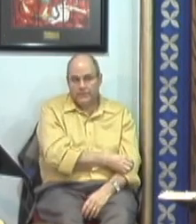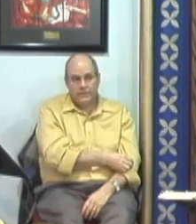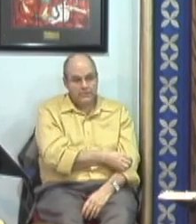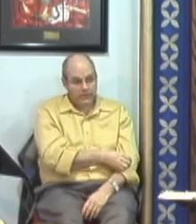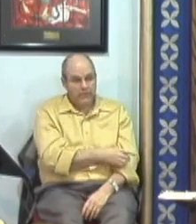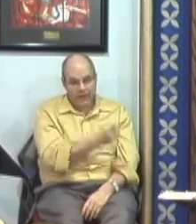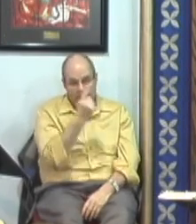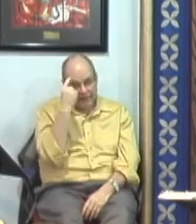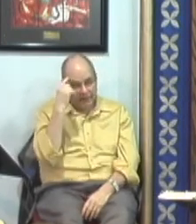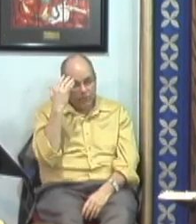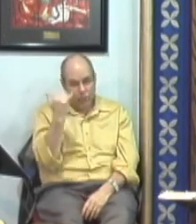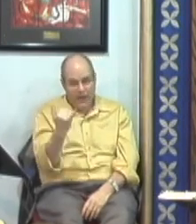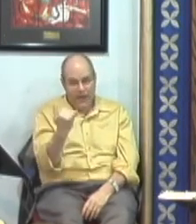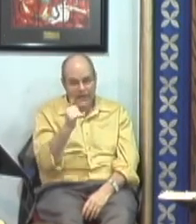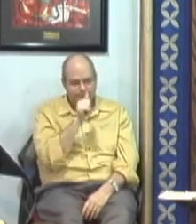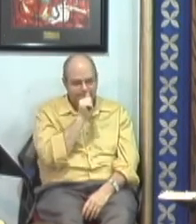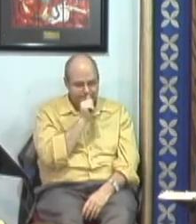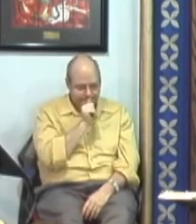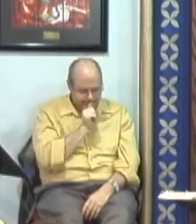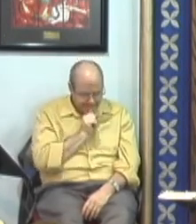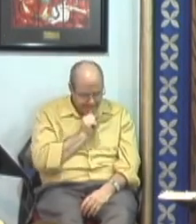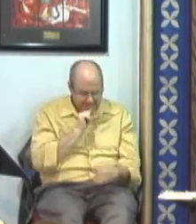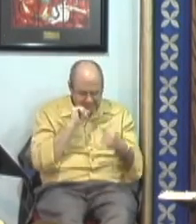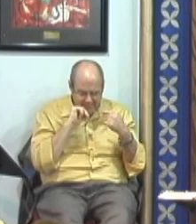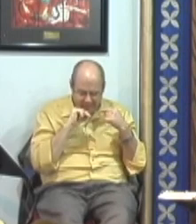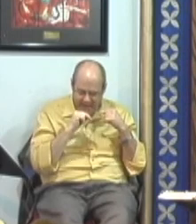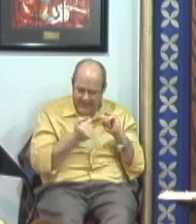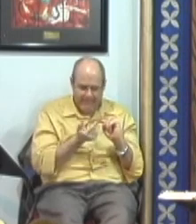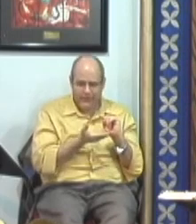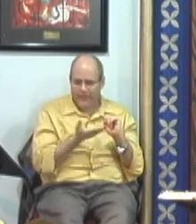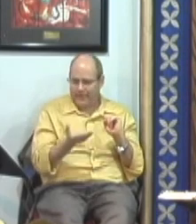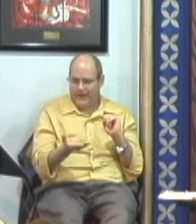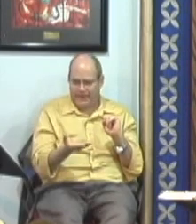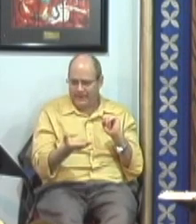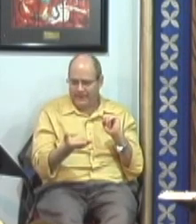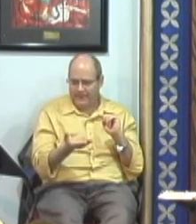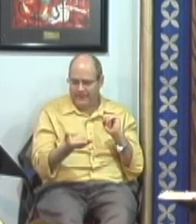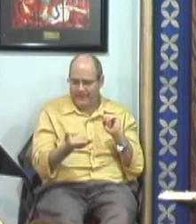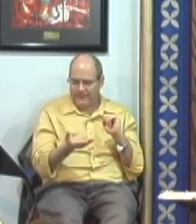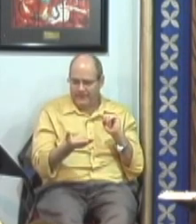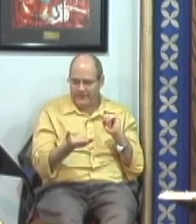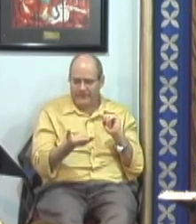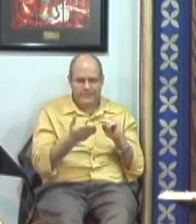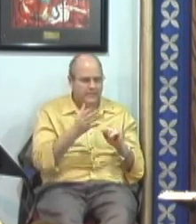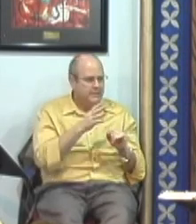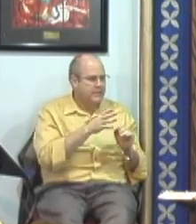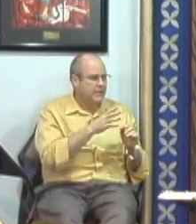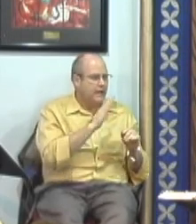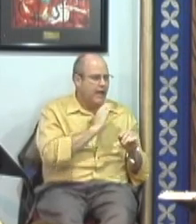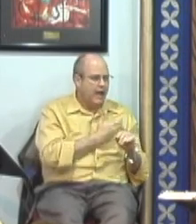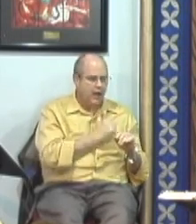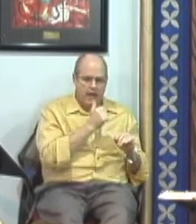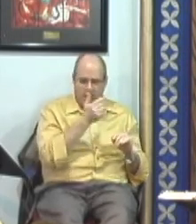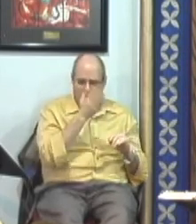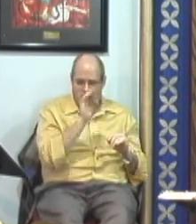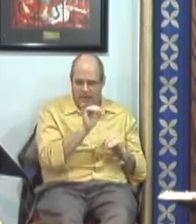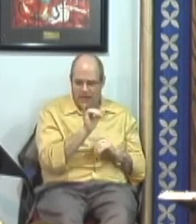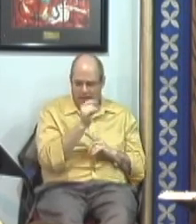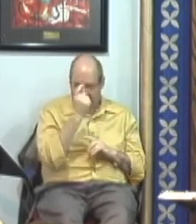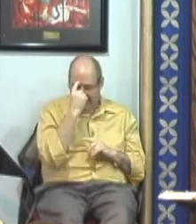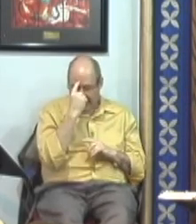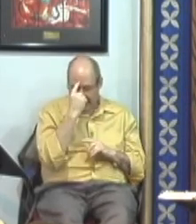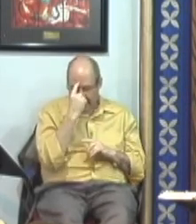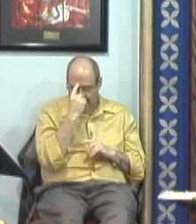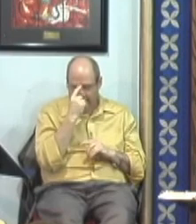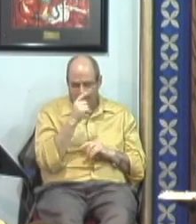believe that's why he had to endure this. It was a painful thing to remove this ungodly thinking from our brains. Now, one of the other